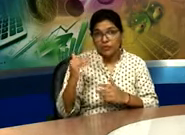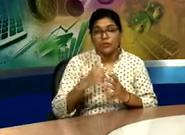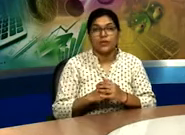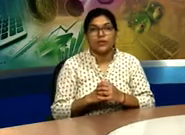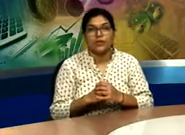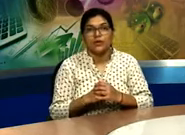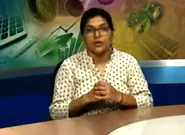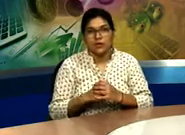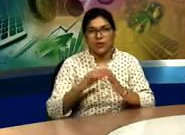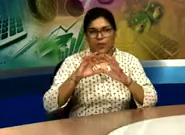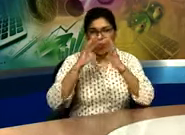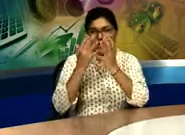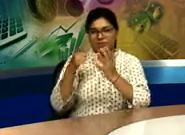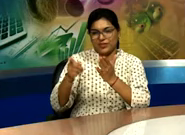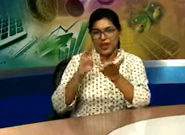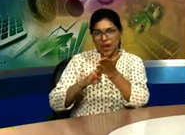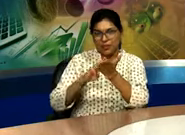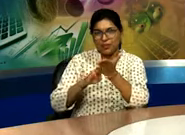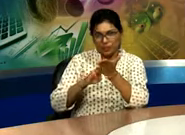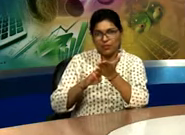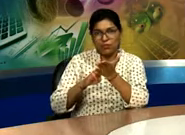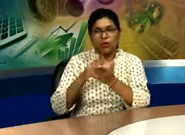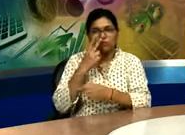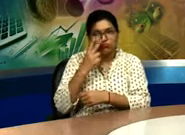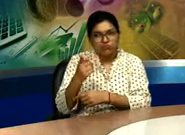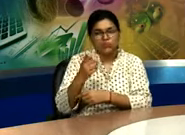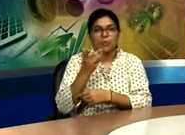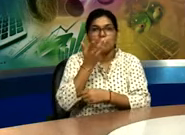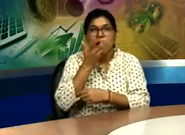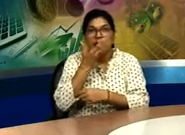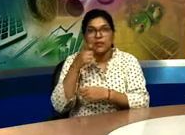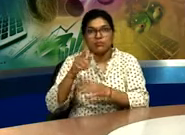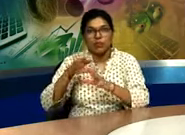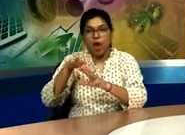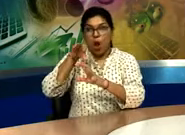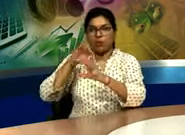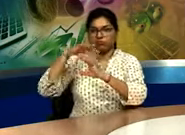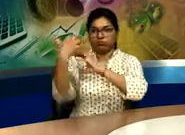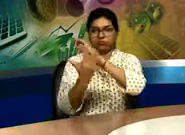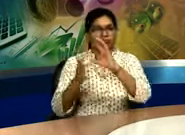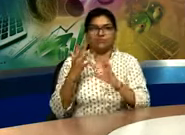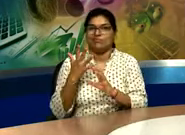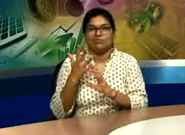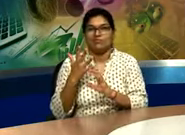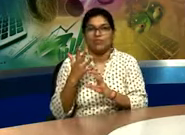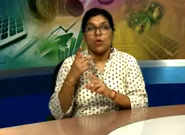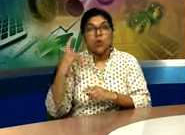and there is almost 70% of Earth's surface is covered with